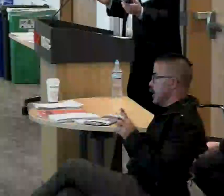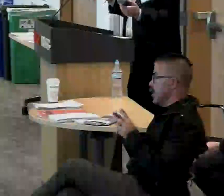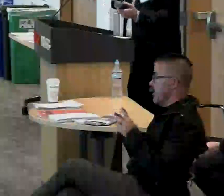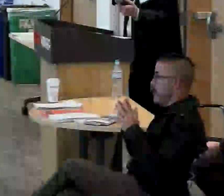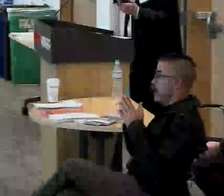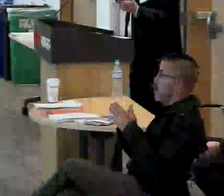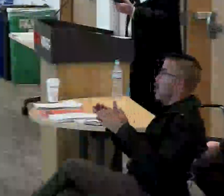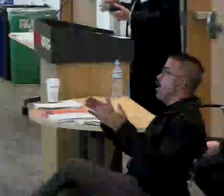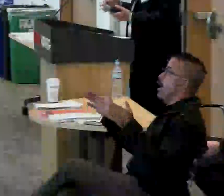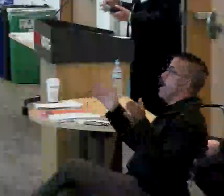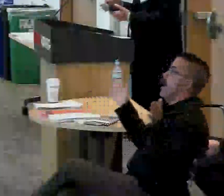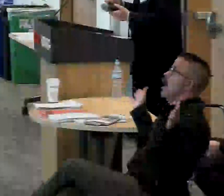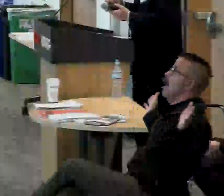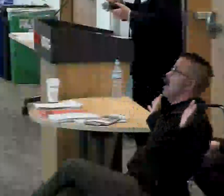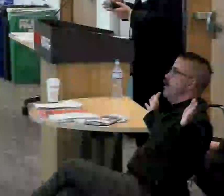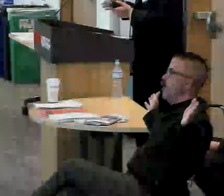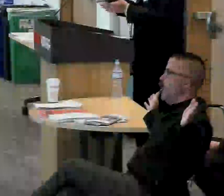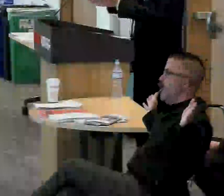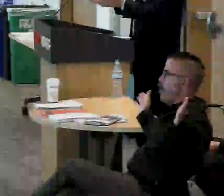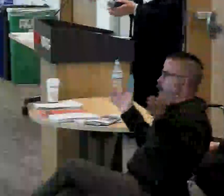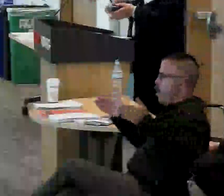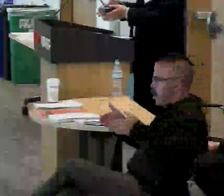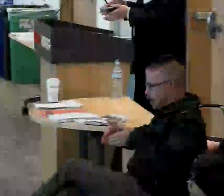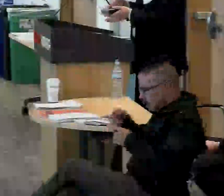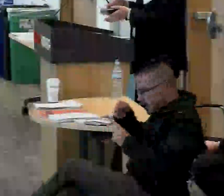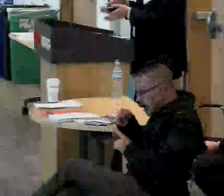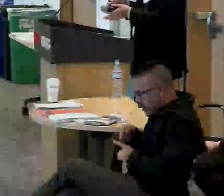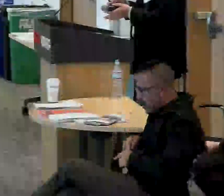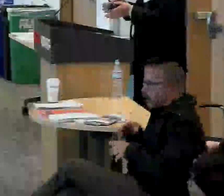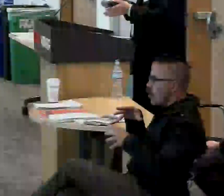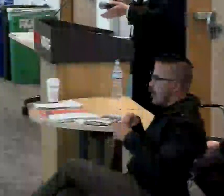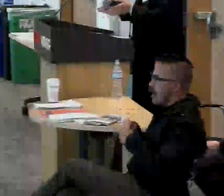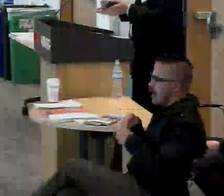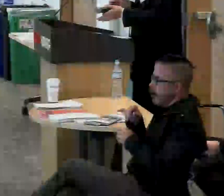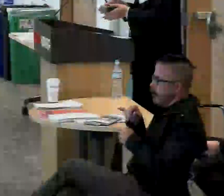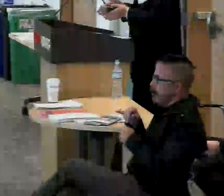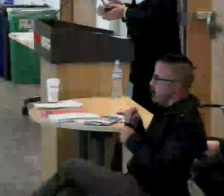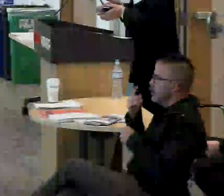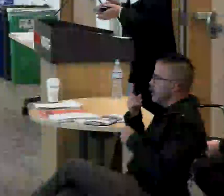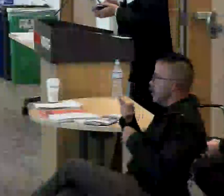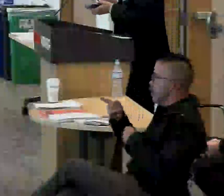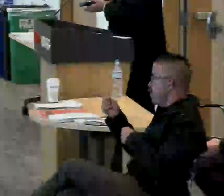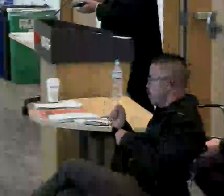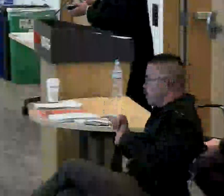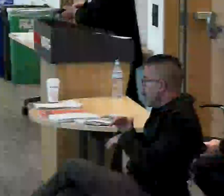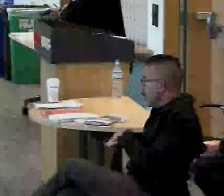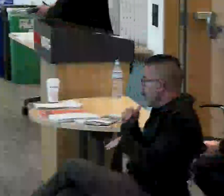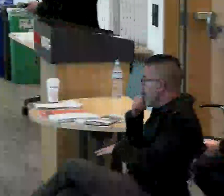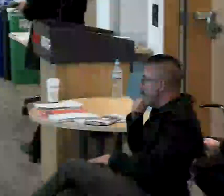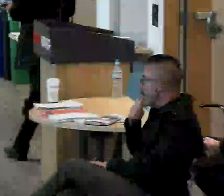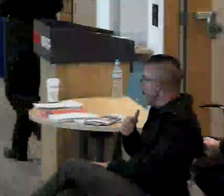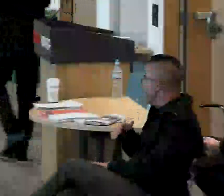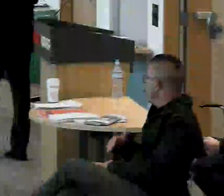level or more specifically to things that are really within the track that you may be working on a day-to-day